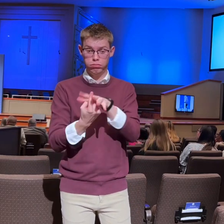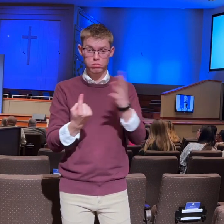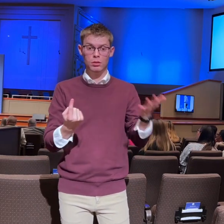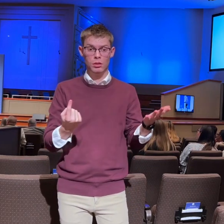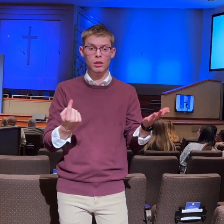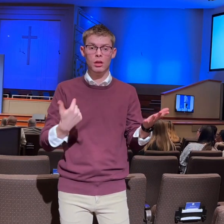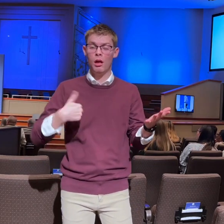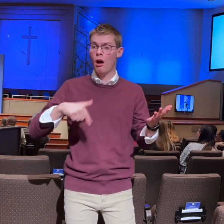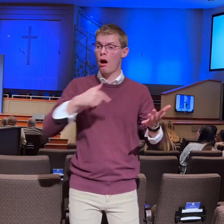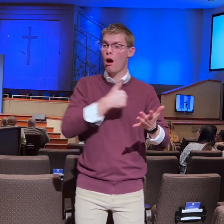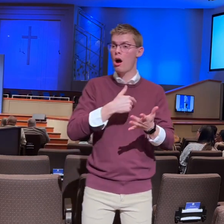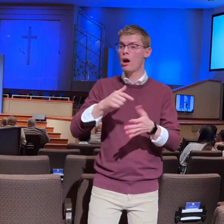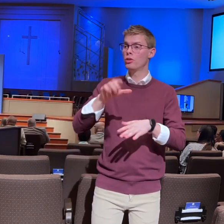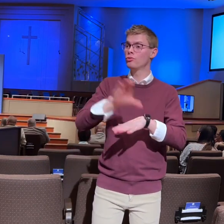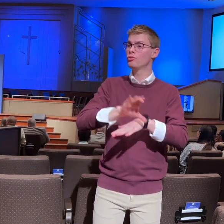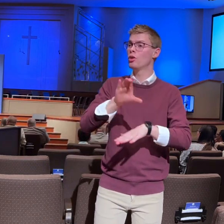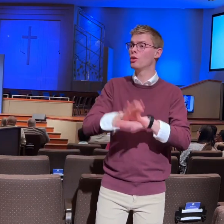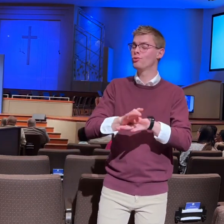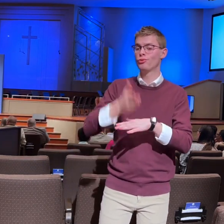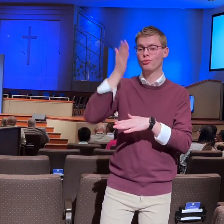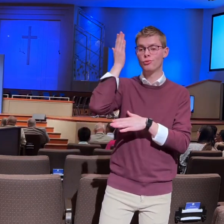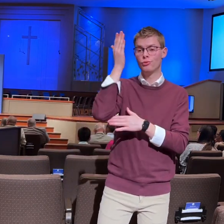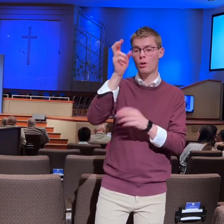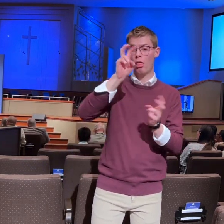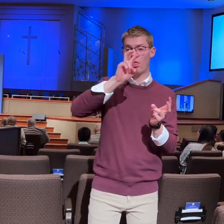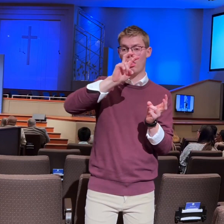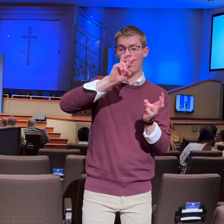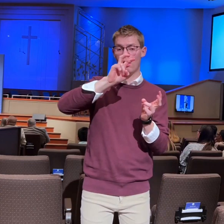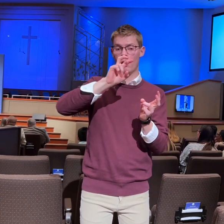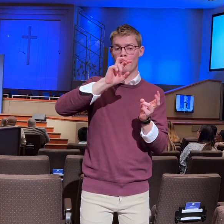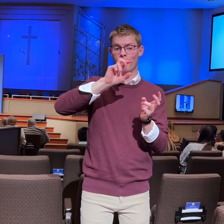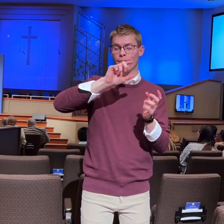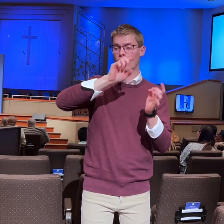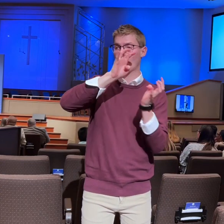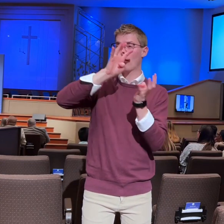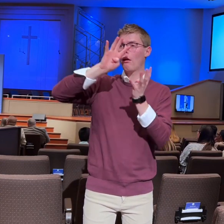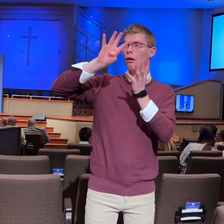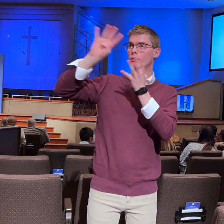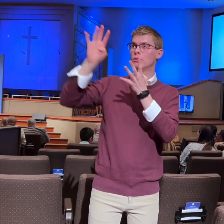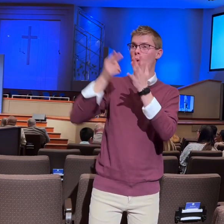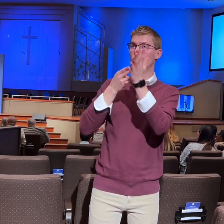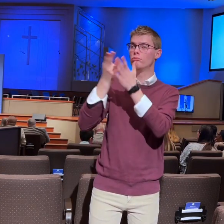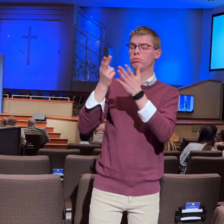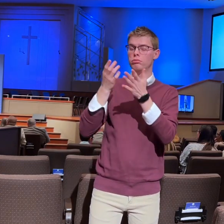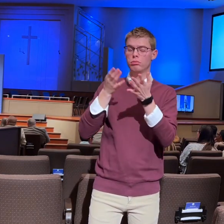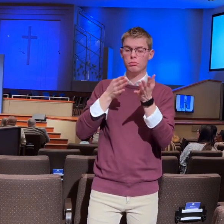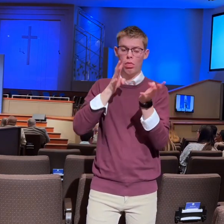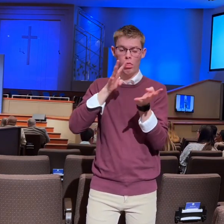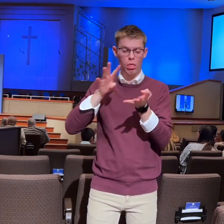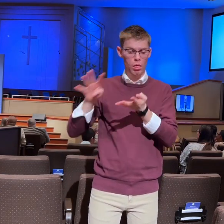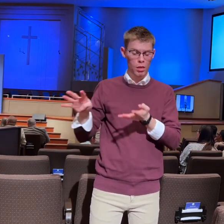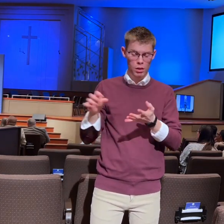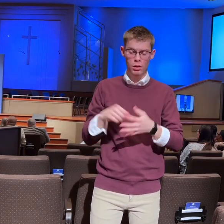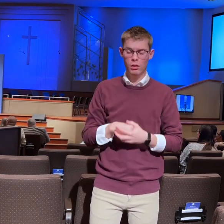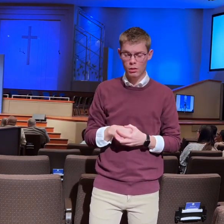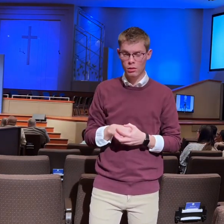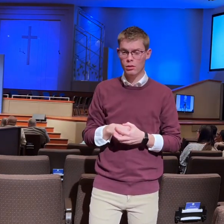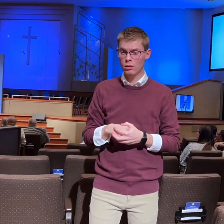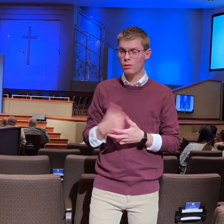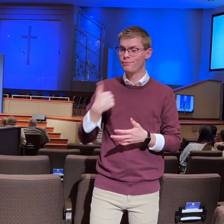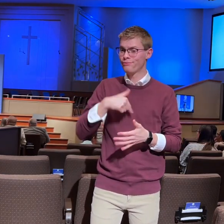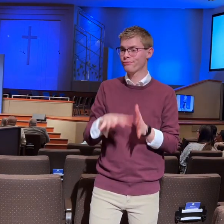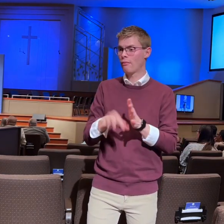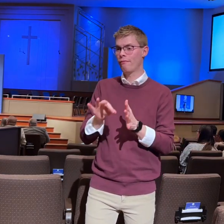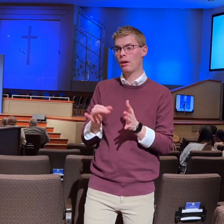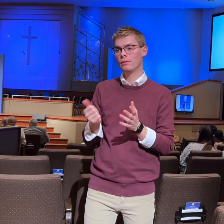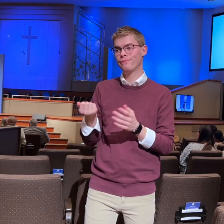and light in this world, are going to turn away from the truth. They are going to apostatize. And we're finding today fewer and